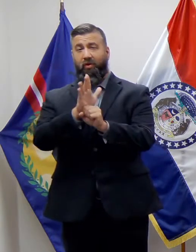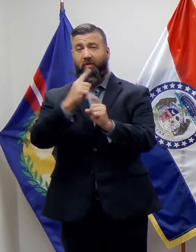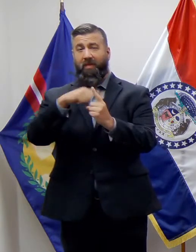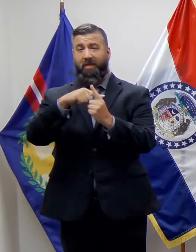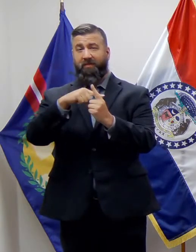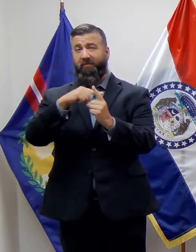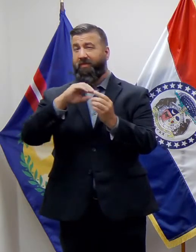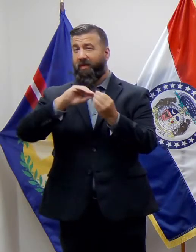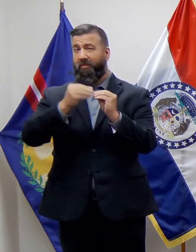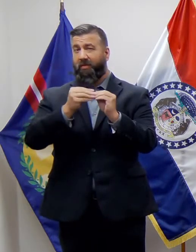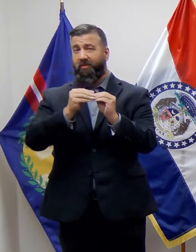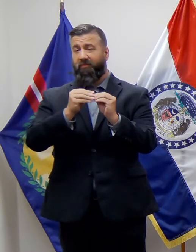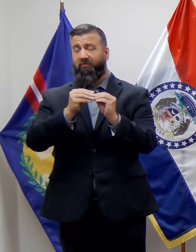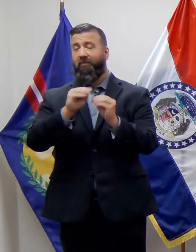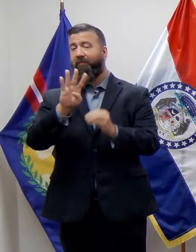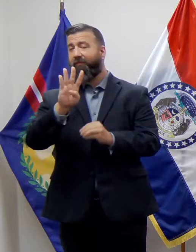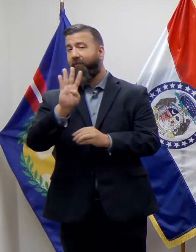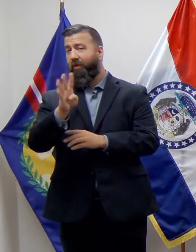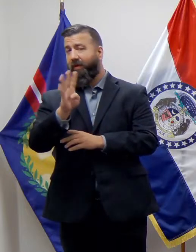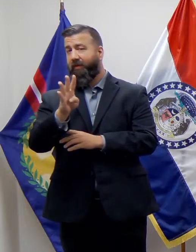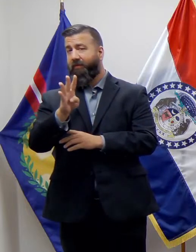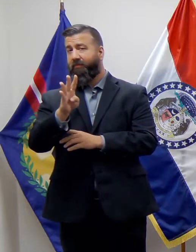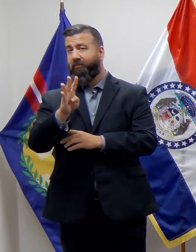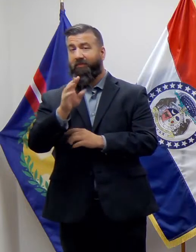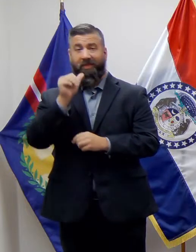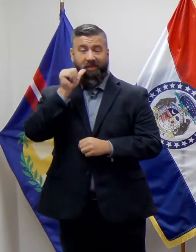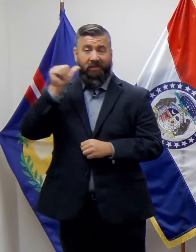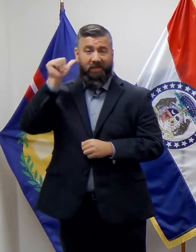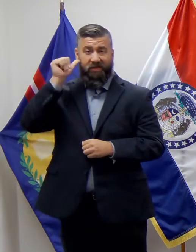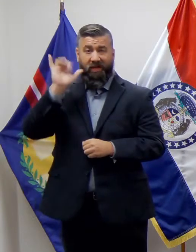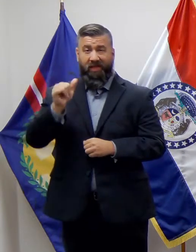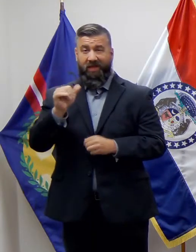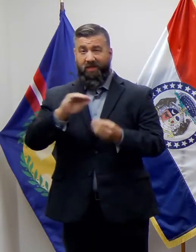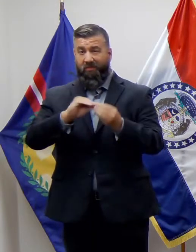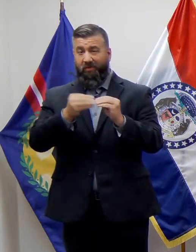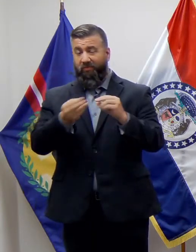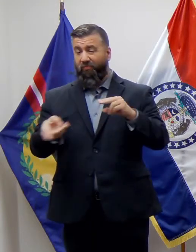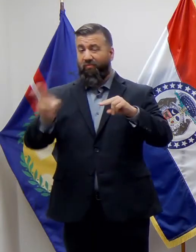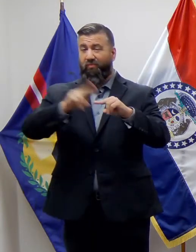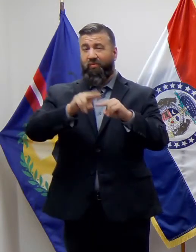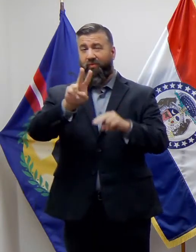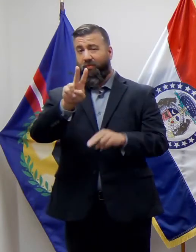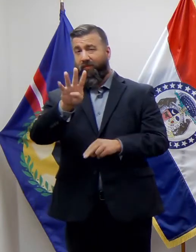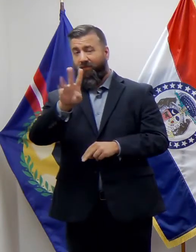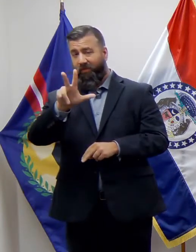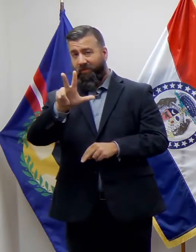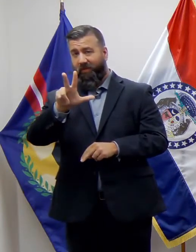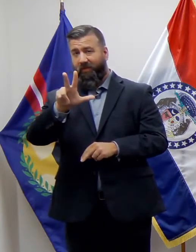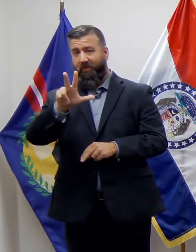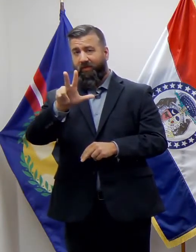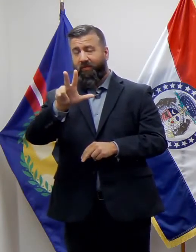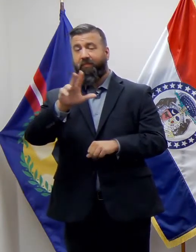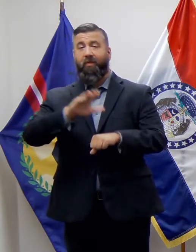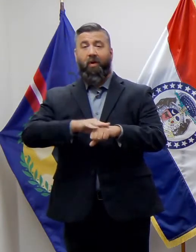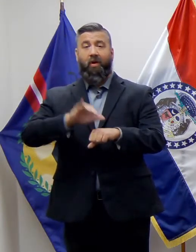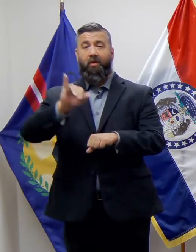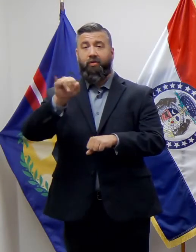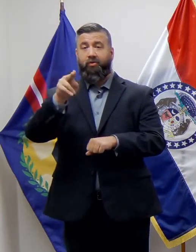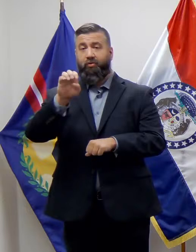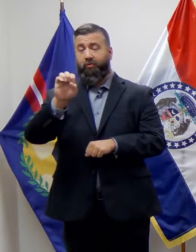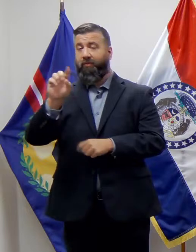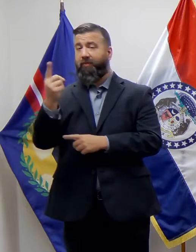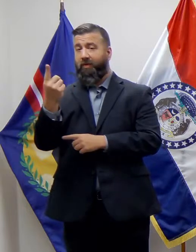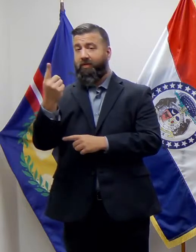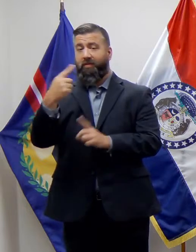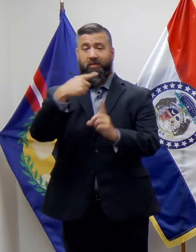Louis County was 40. As of yesterday, that number was 243. On June 1st, the positivity rate